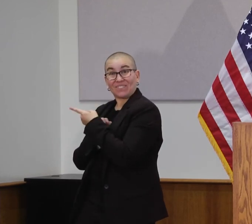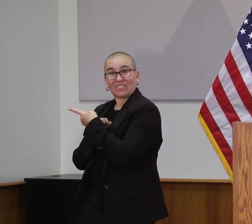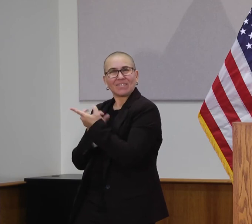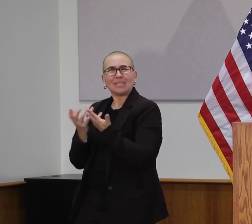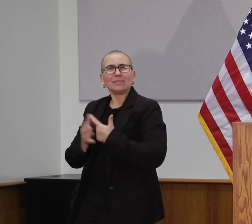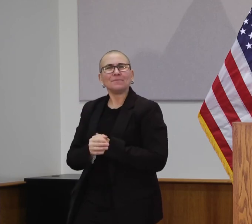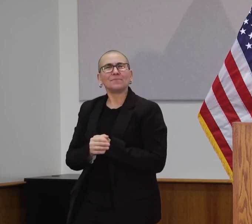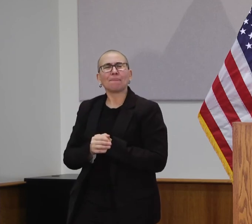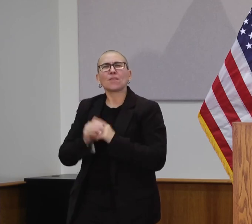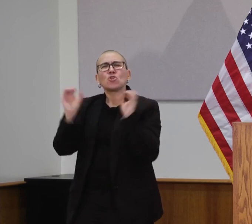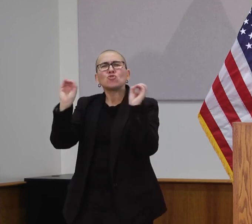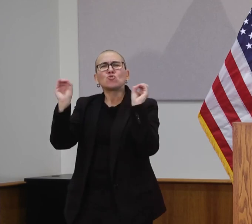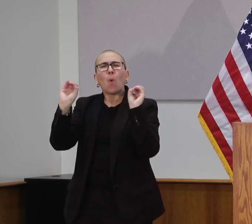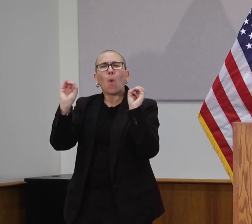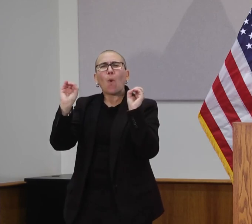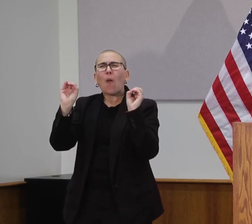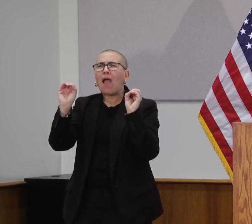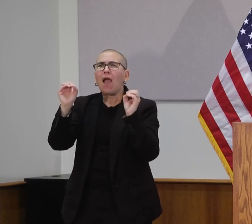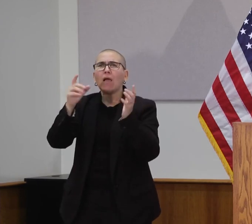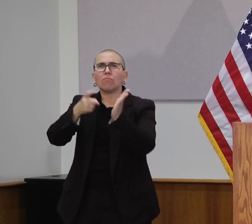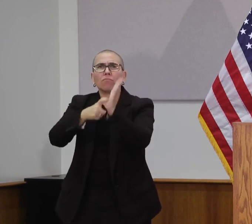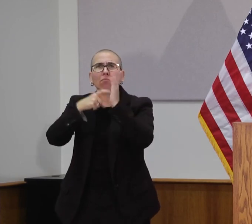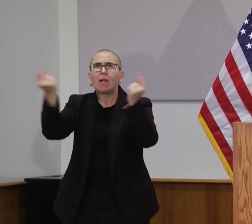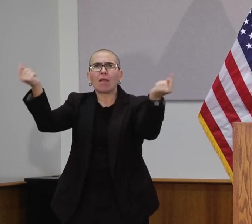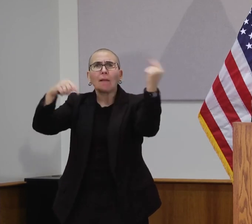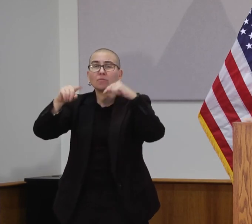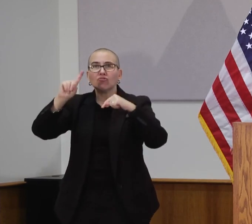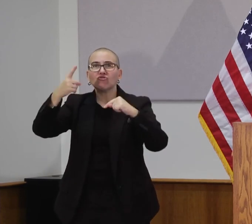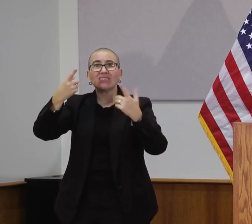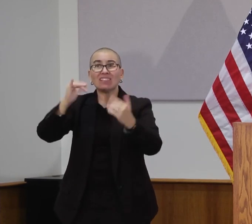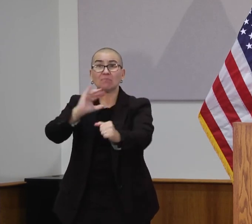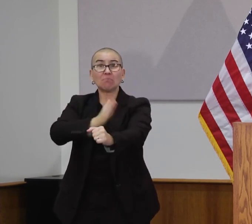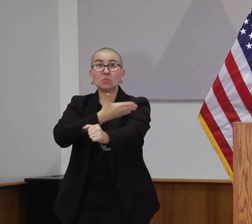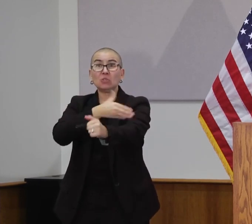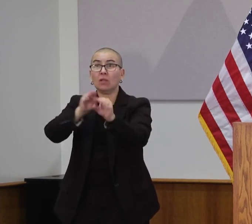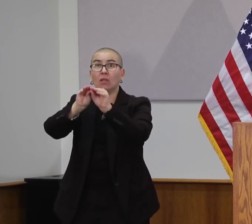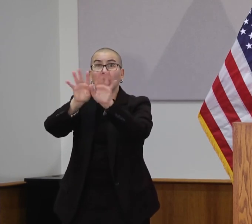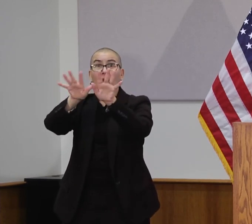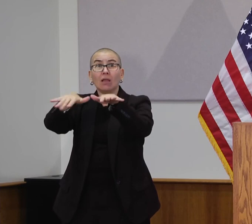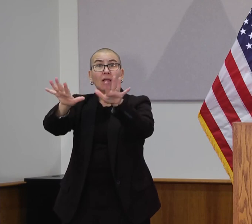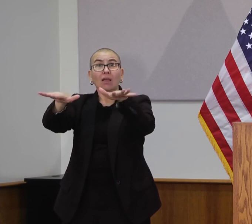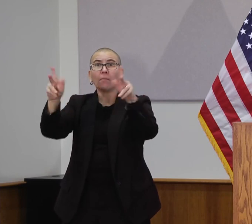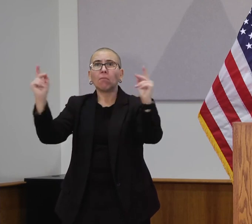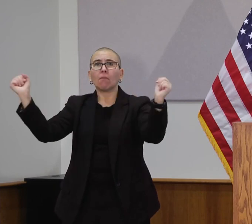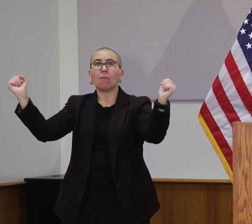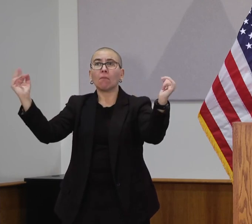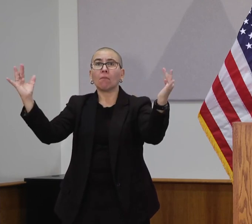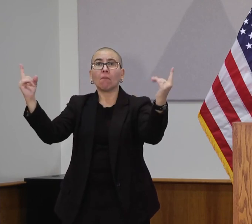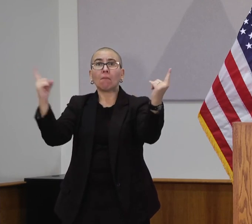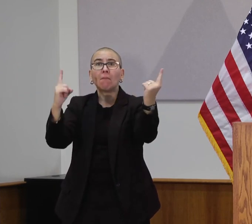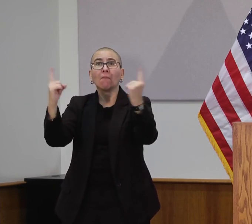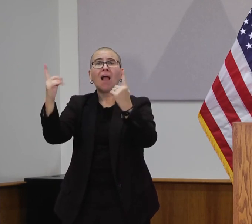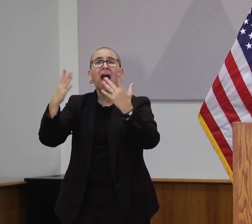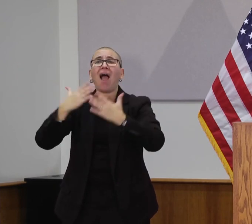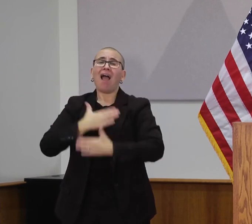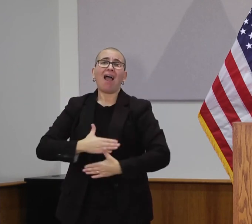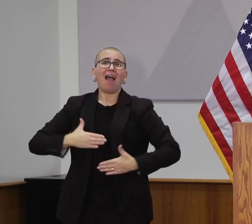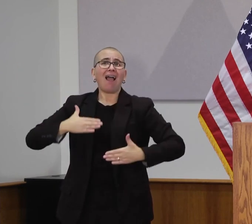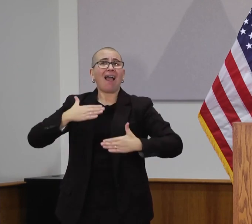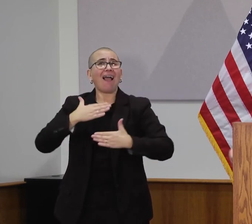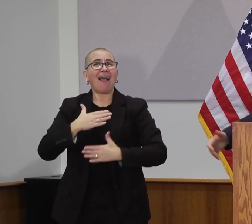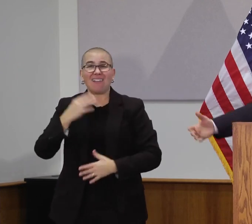come do this. And they did it just out of sense of brightening up the day a little bit. And it was funny how that 10 minutes at 8 o'clock every Monday